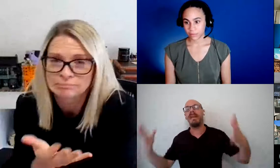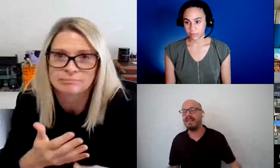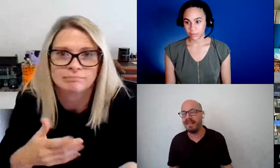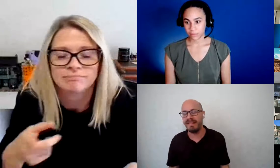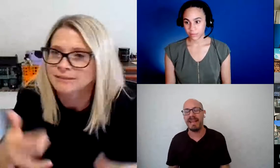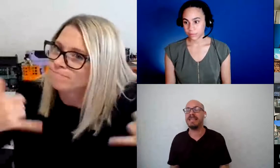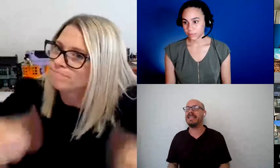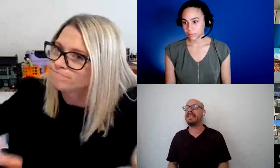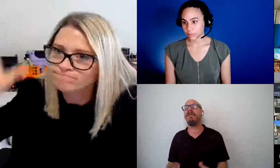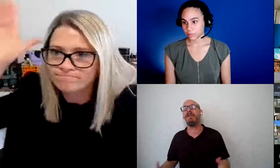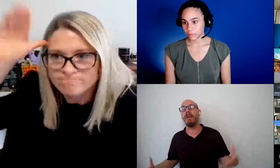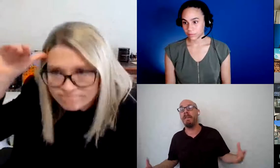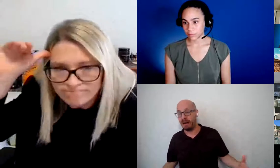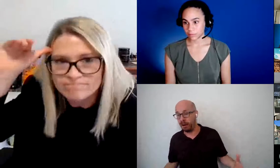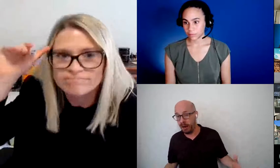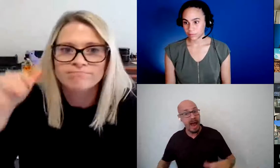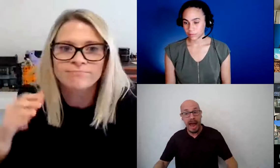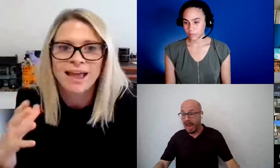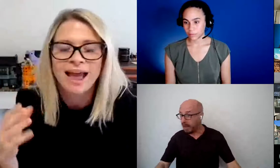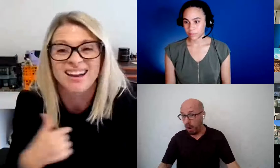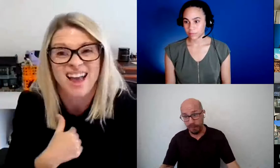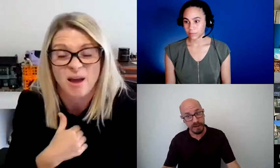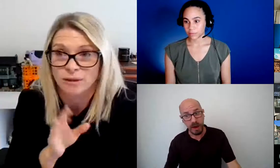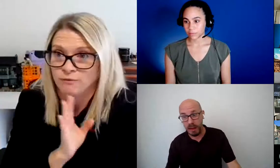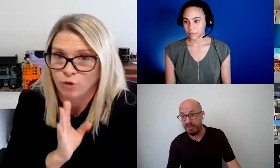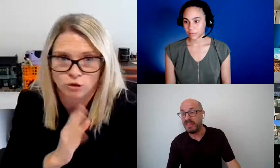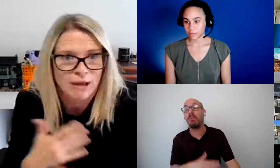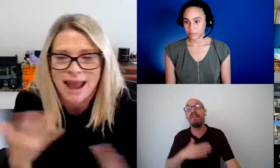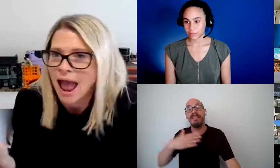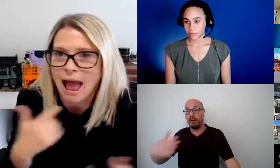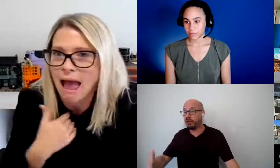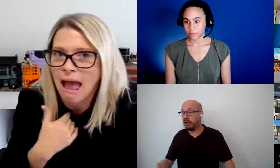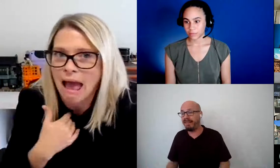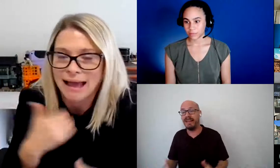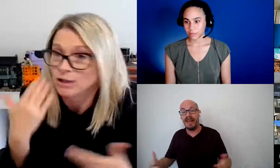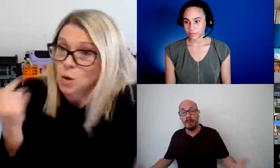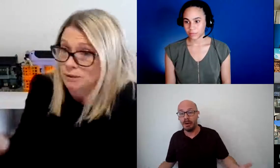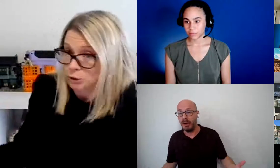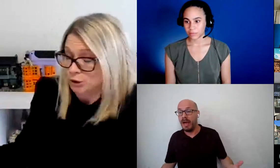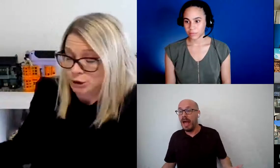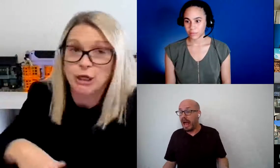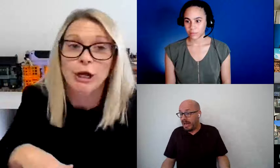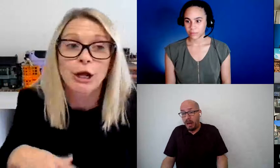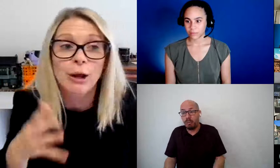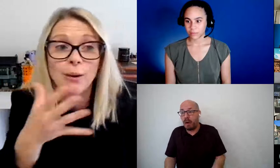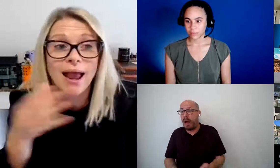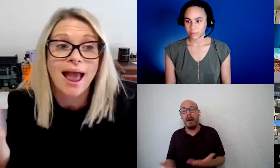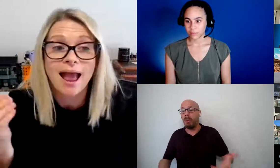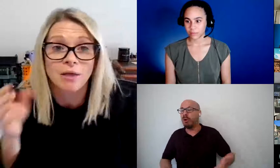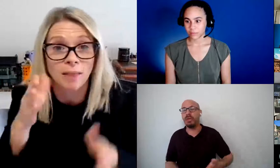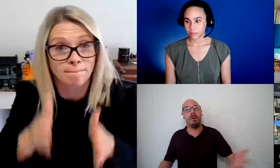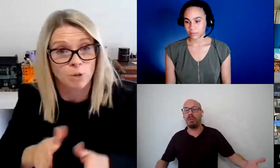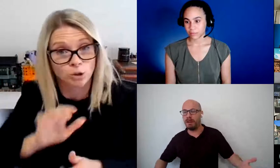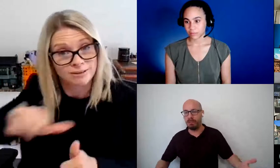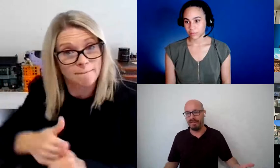repeat this in a different manner? And oftentimes, they will still just get louder. And now we're just both in a